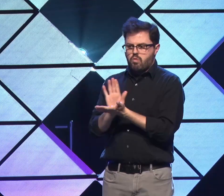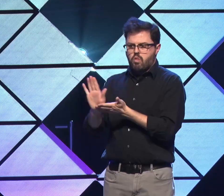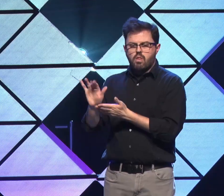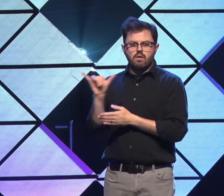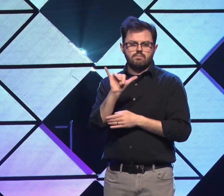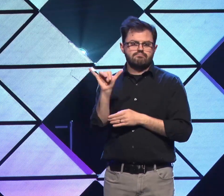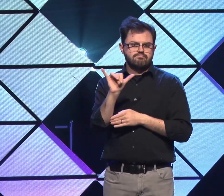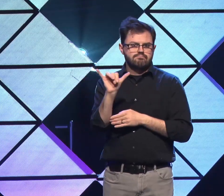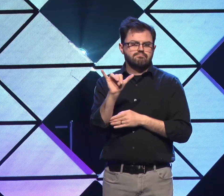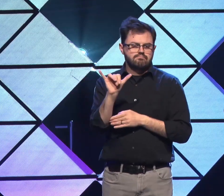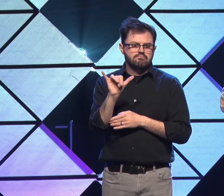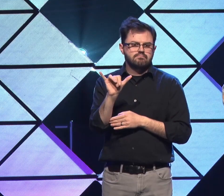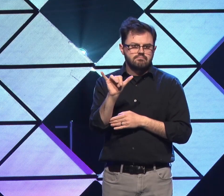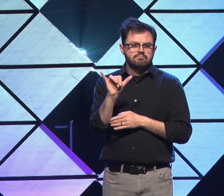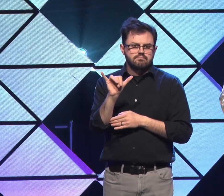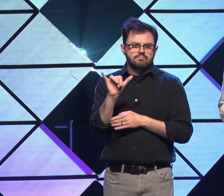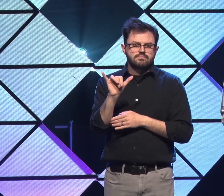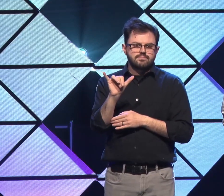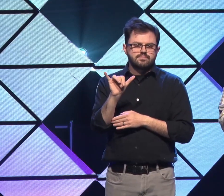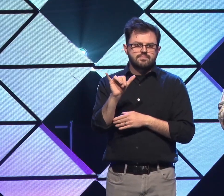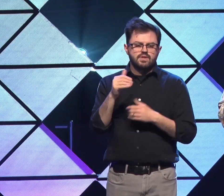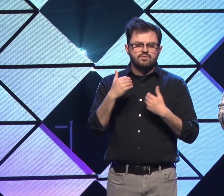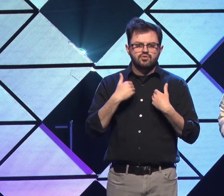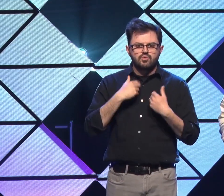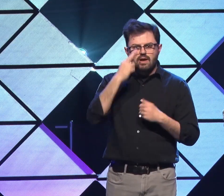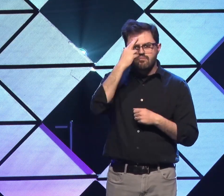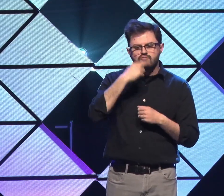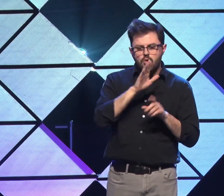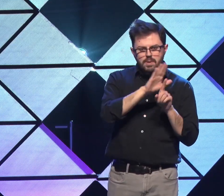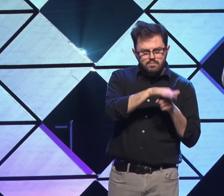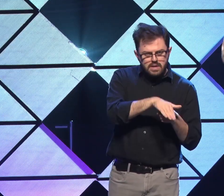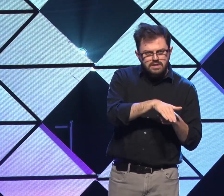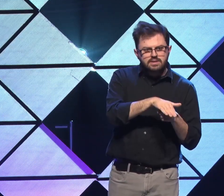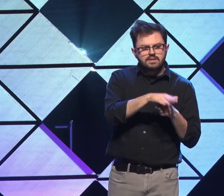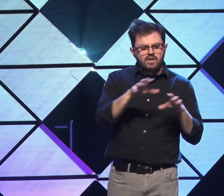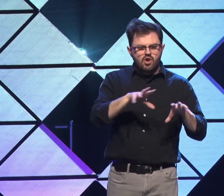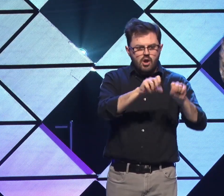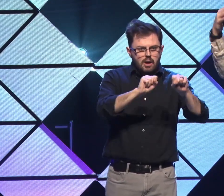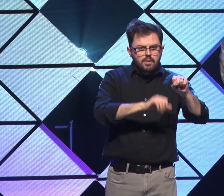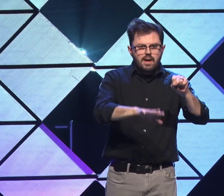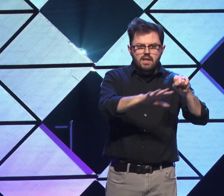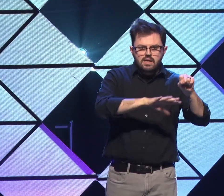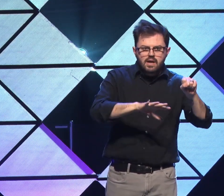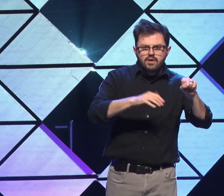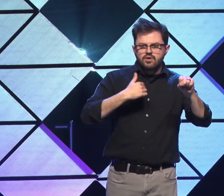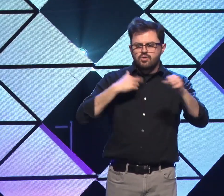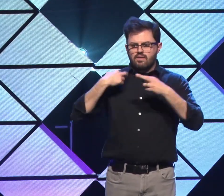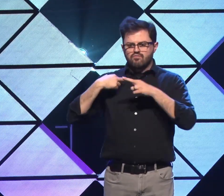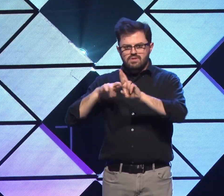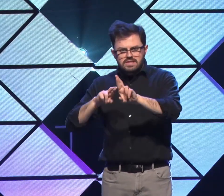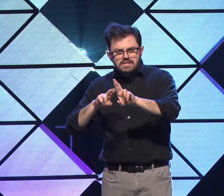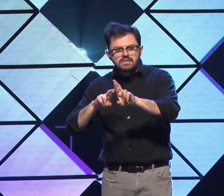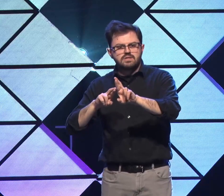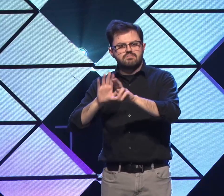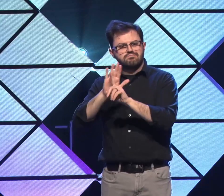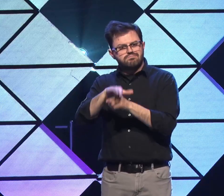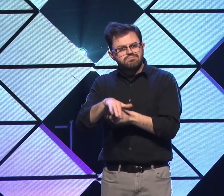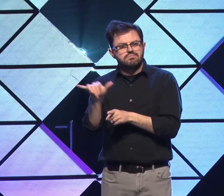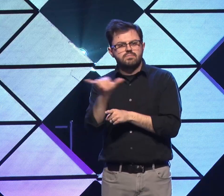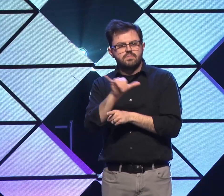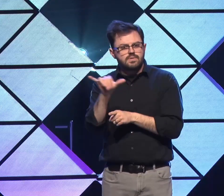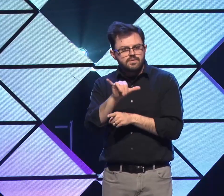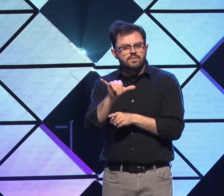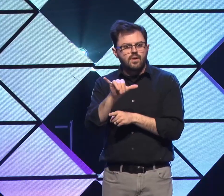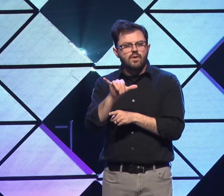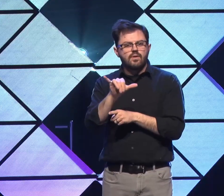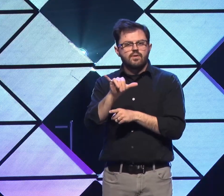as well. And you have this Roman oppression and occupation, you've got religion all weighing in, and you have this feast that takes place.